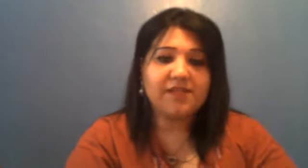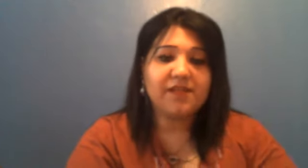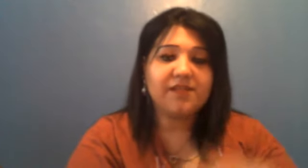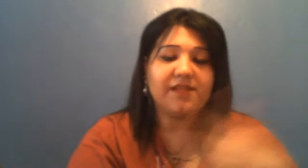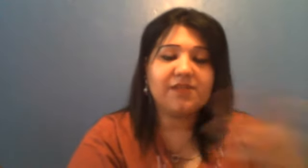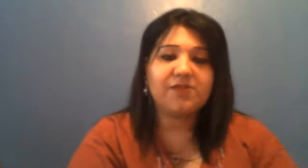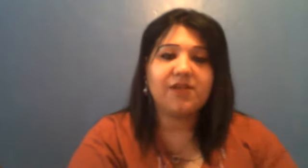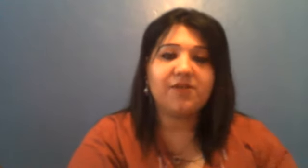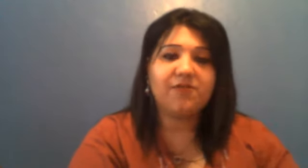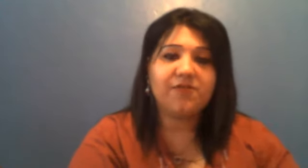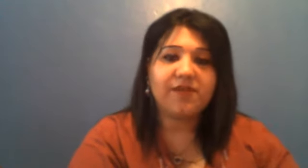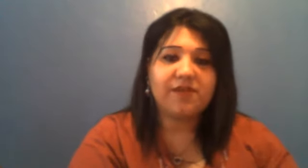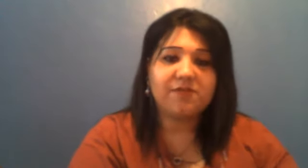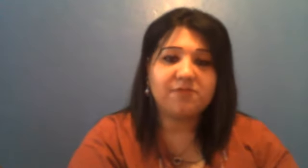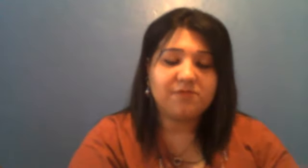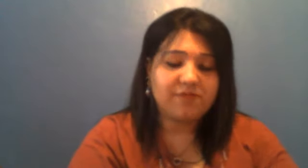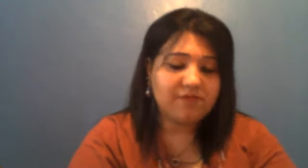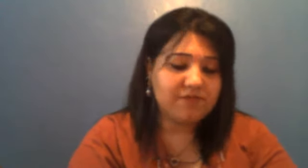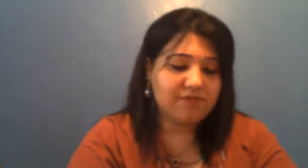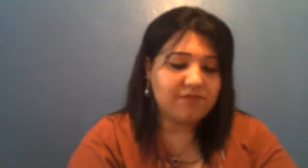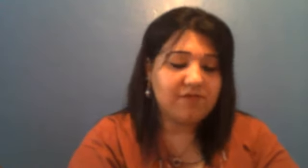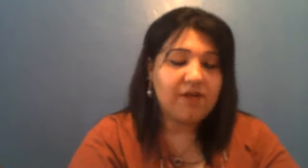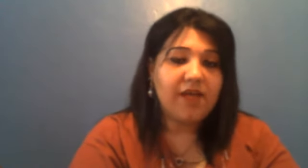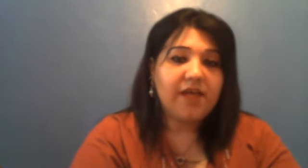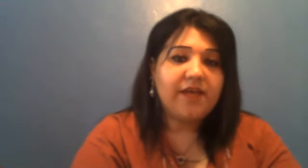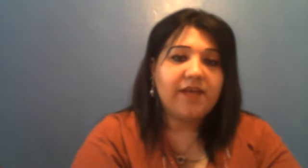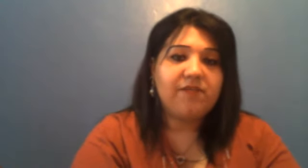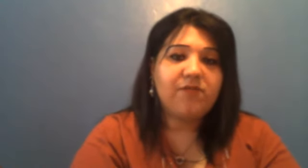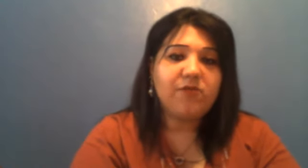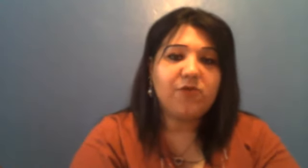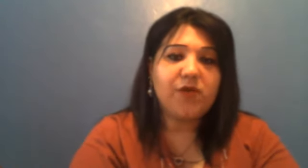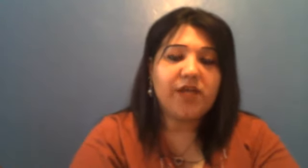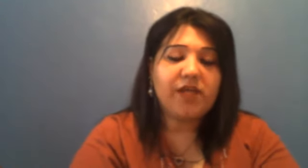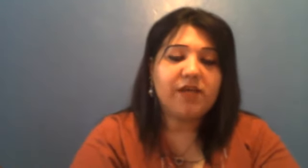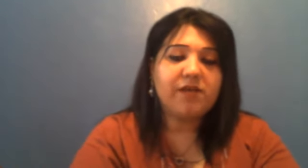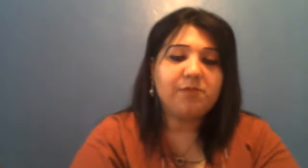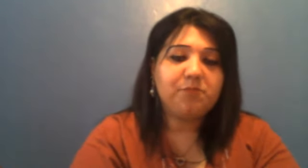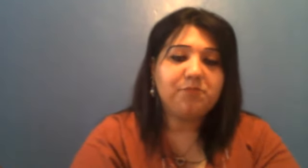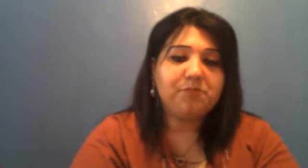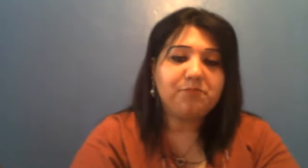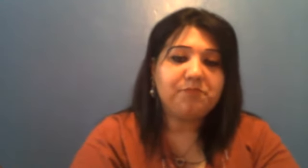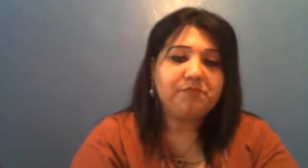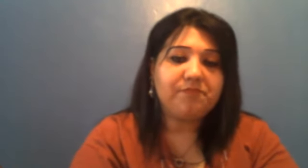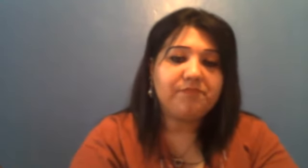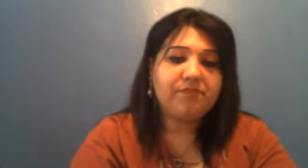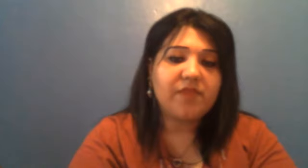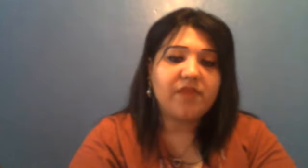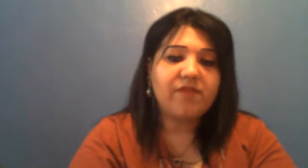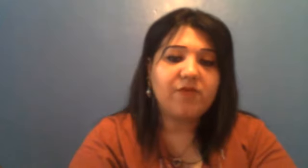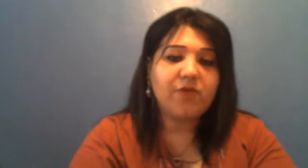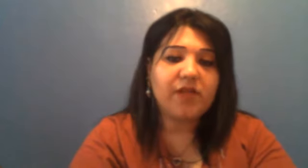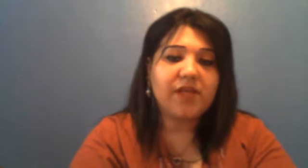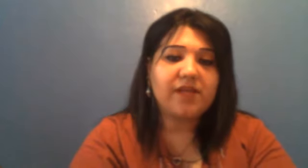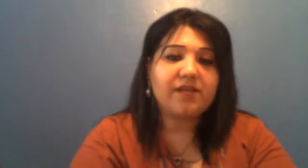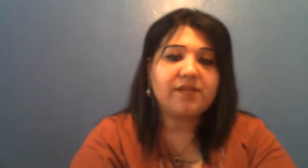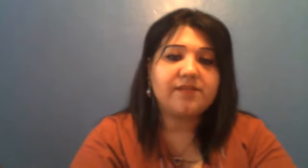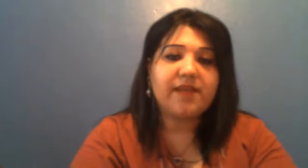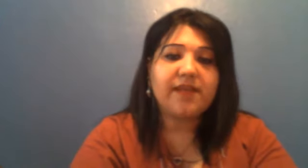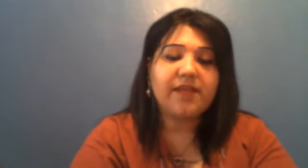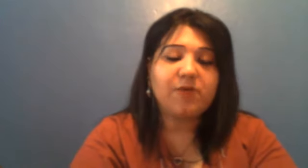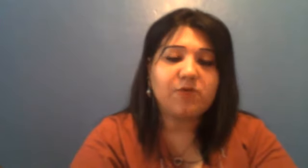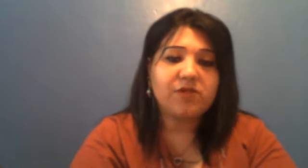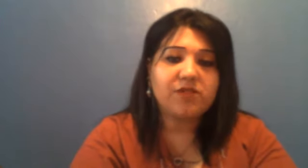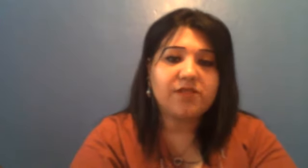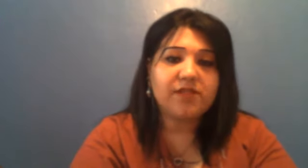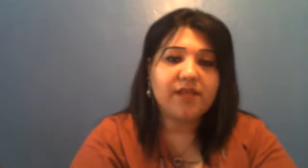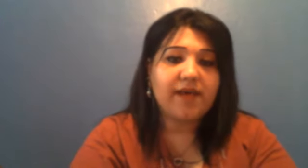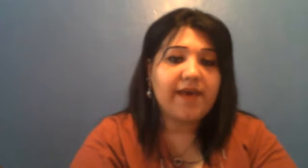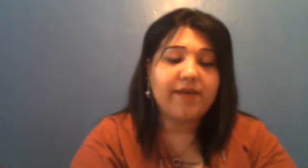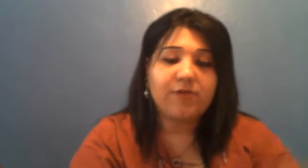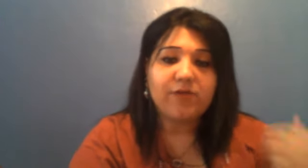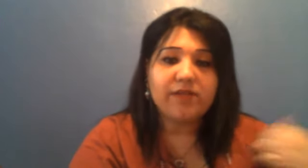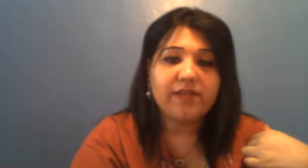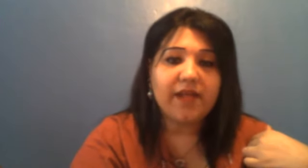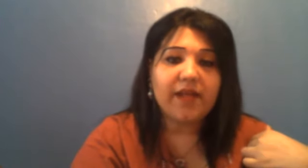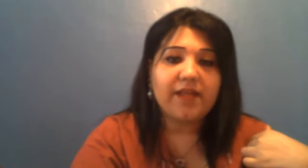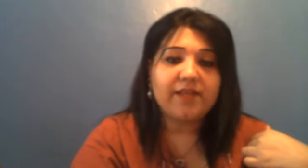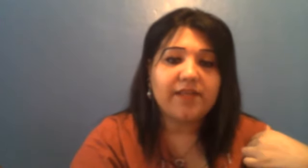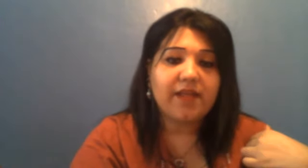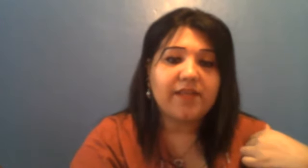that's all I know for now. So, if you know any, um, if you know any sign language that I don't, that, that